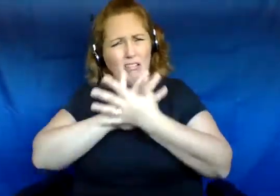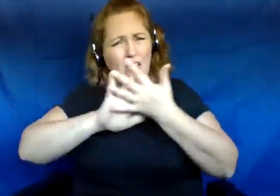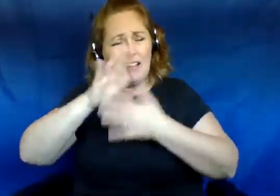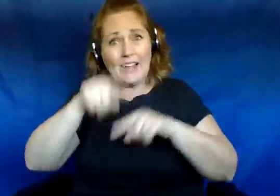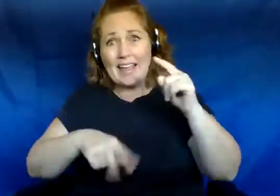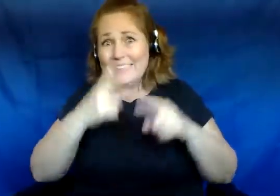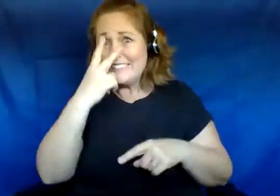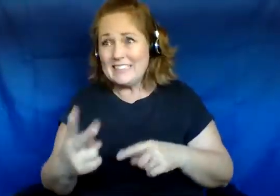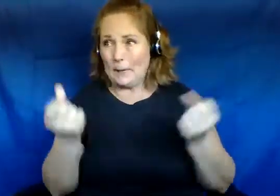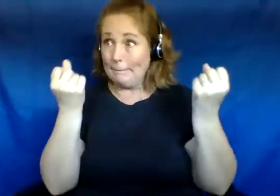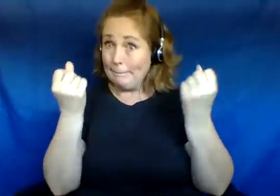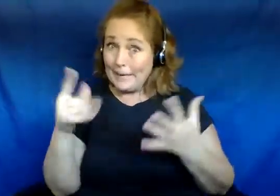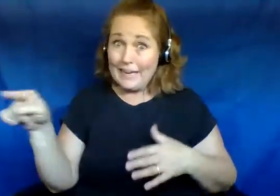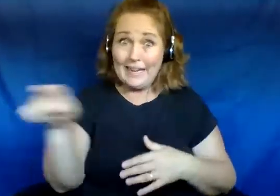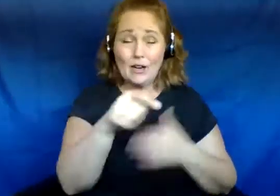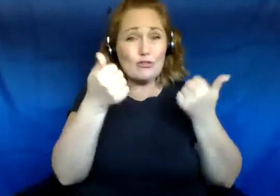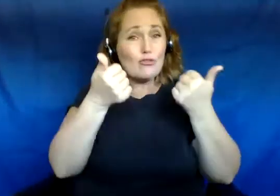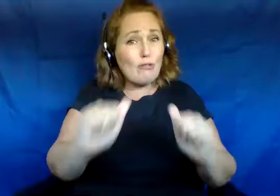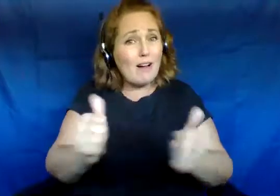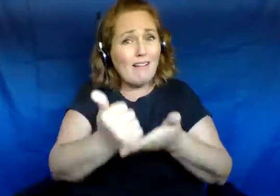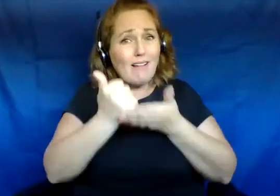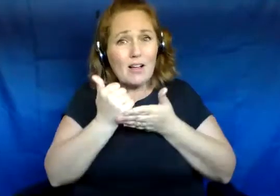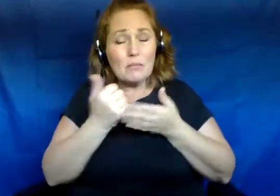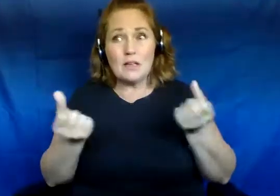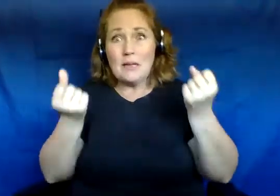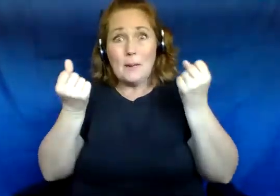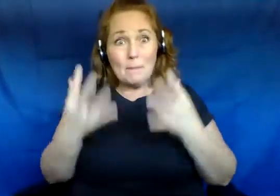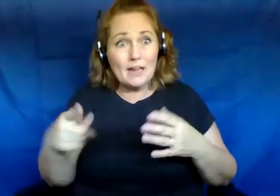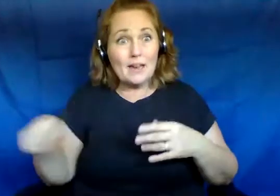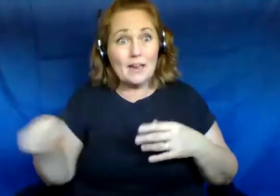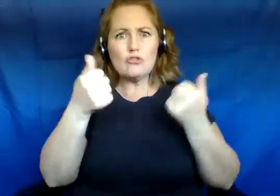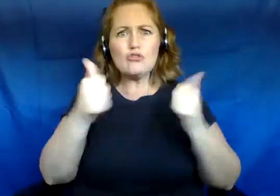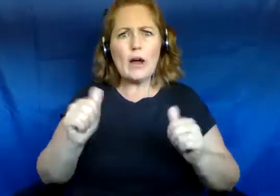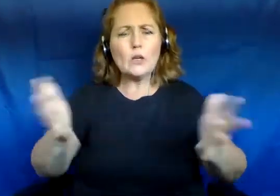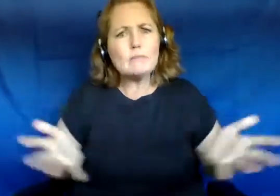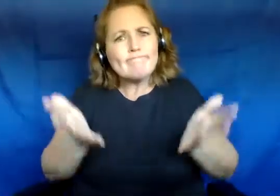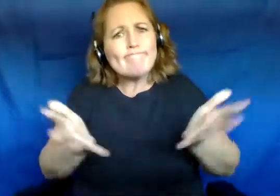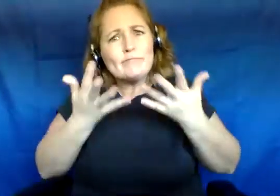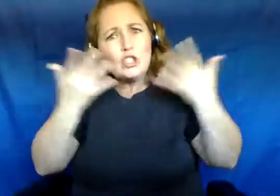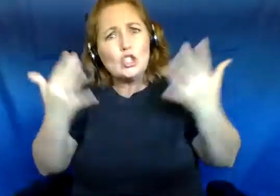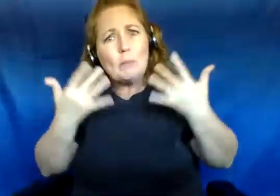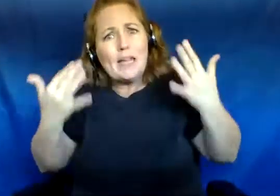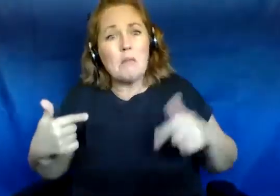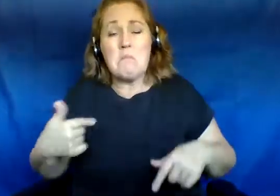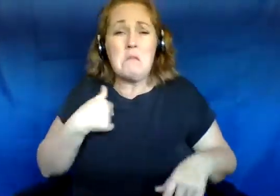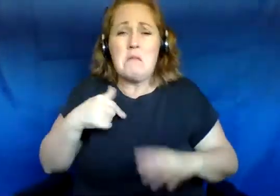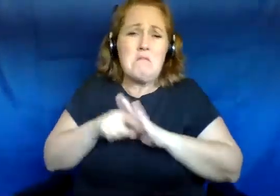many people are trying to help me and how many people are trying to cheer me up. I'm just